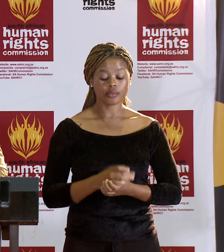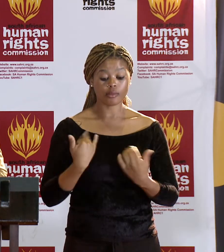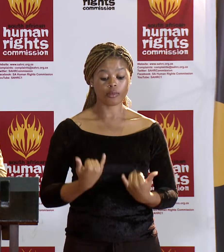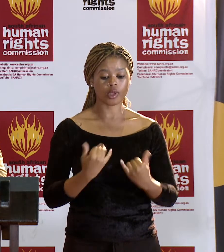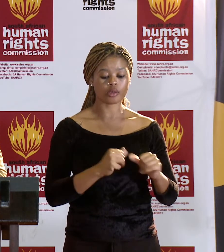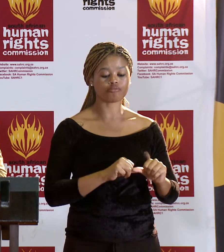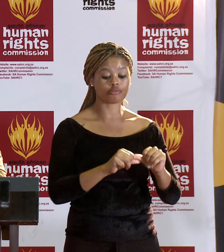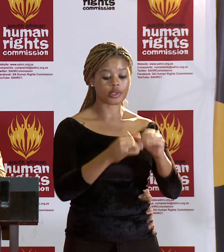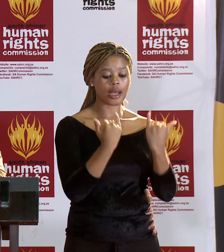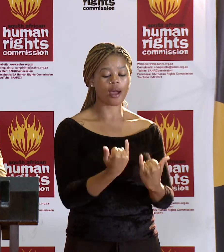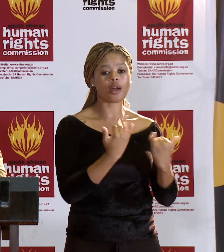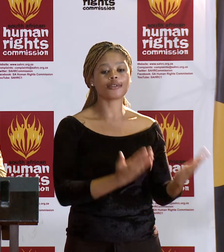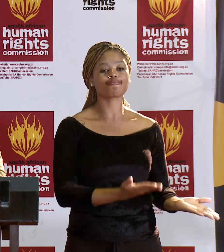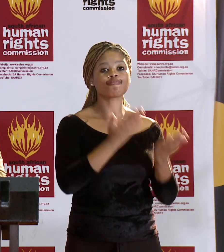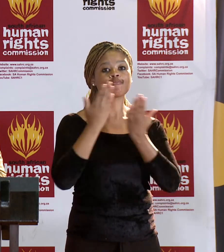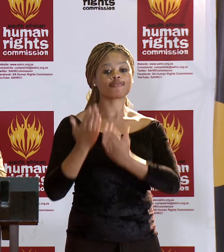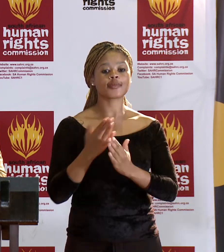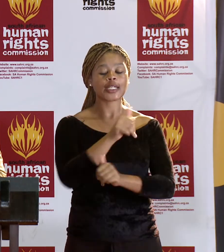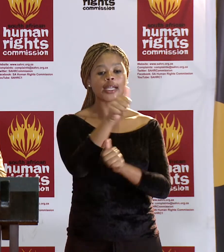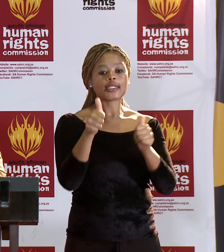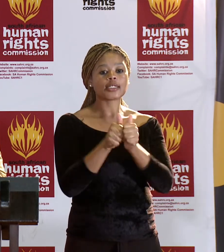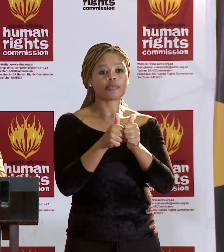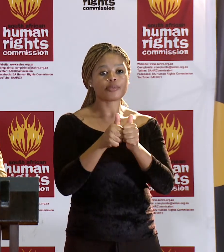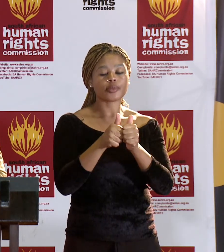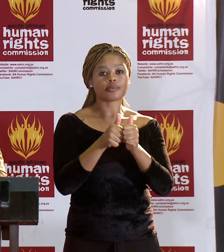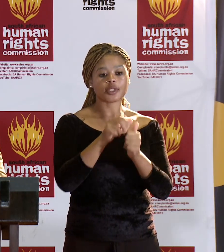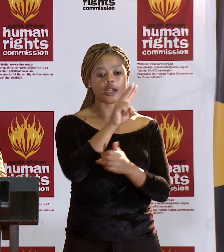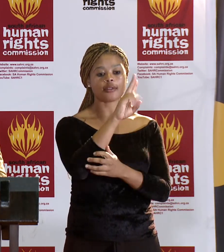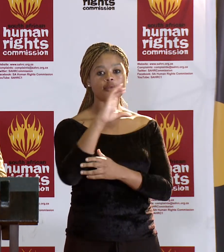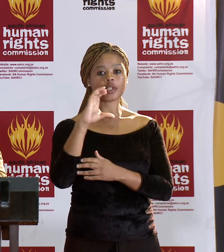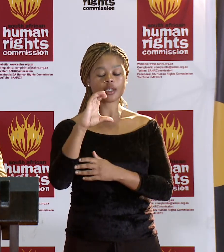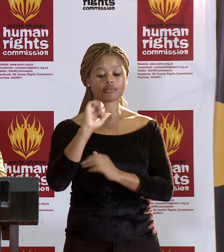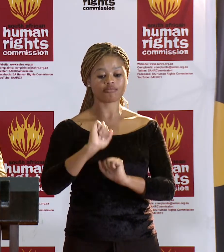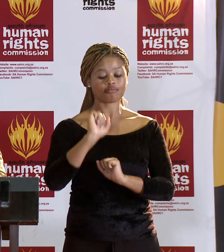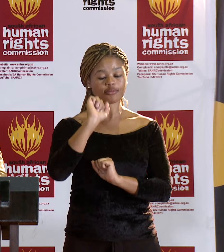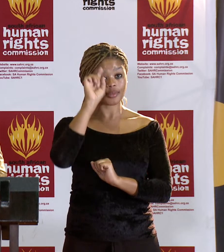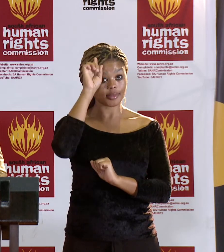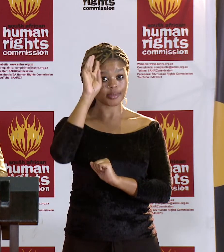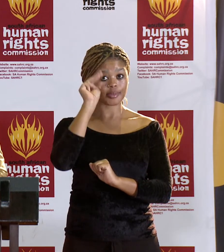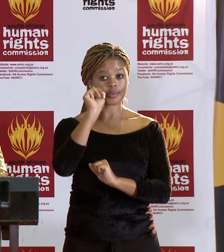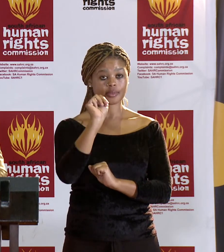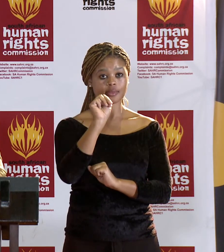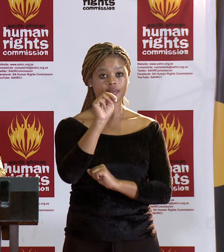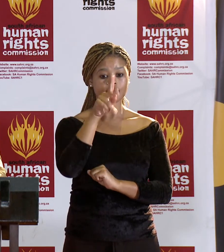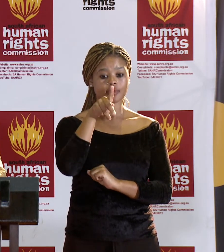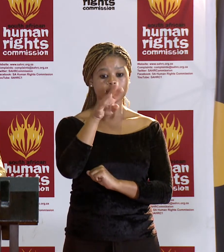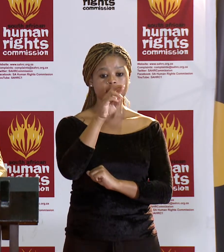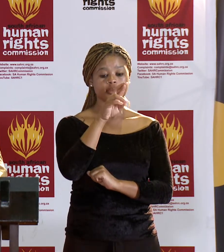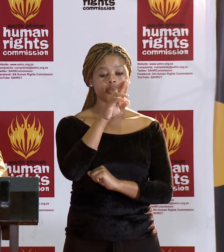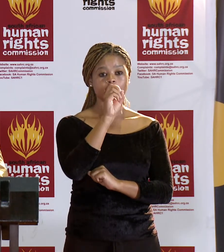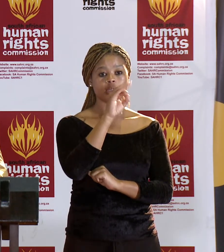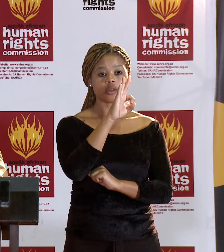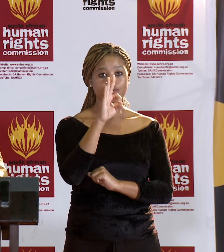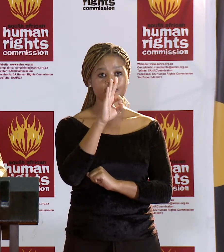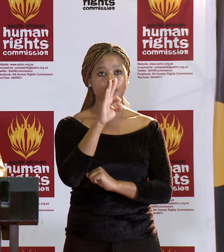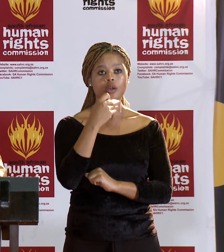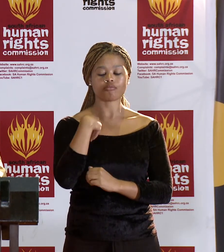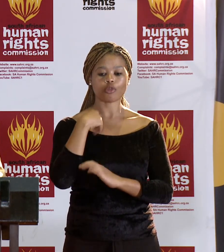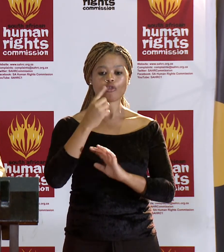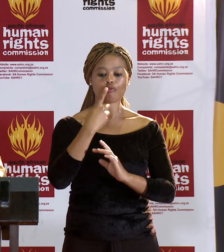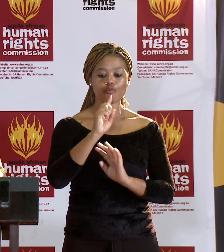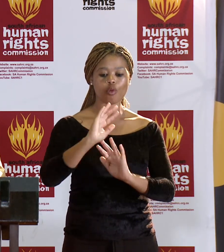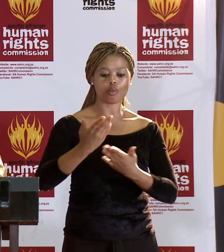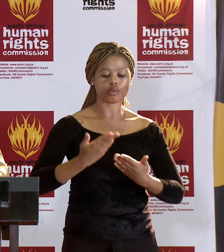I'm going to hand over to the Deputy Vice Chancellor of Nelson Mandela University, Prof. Andre Keert, to give us a